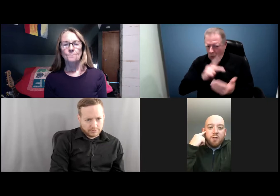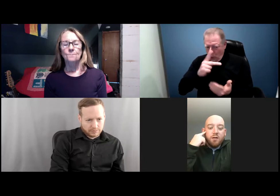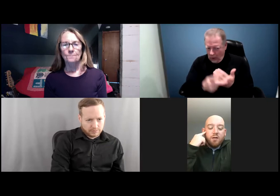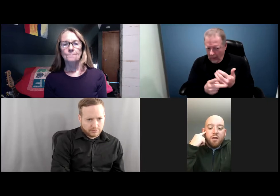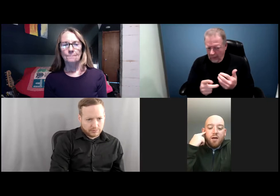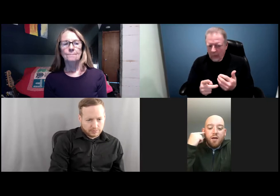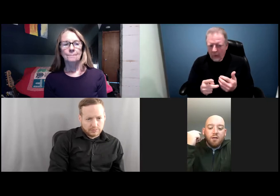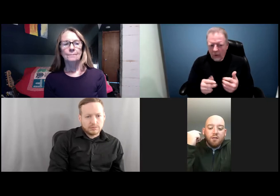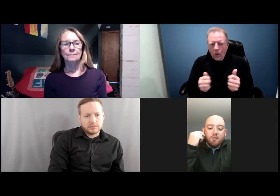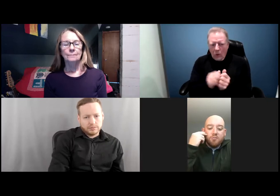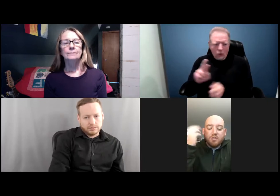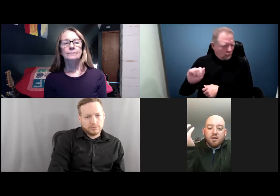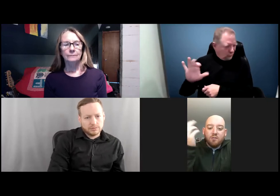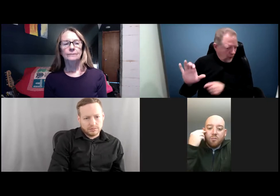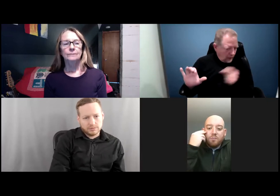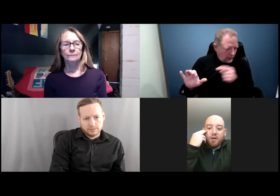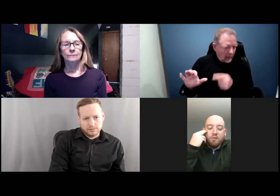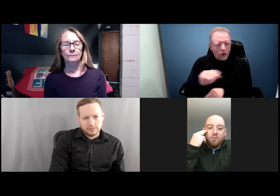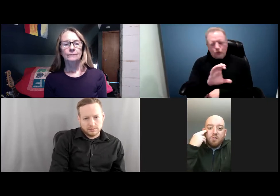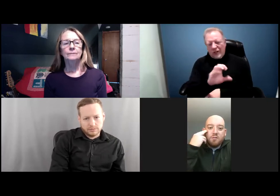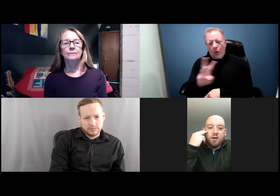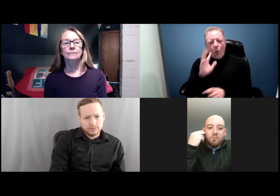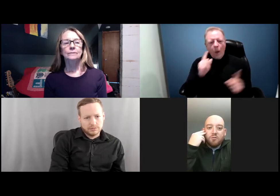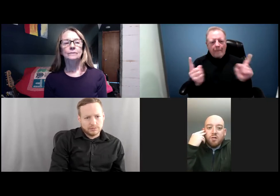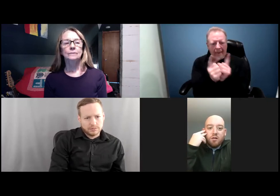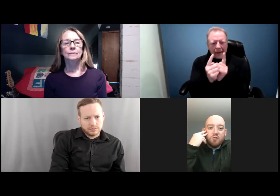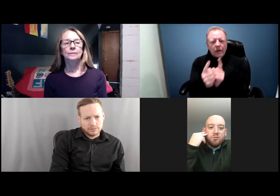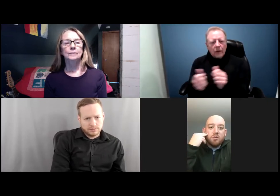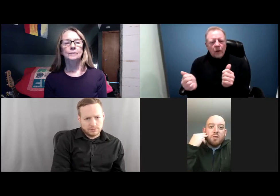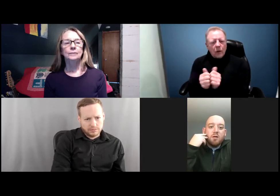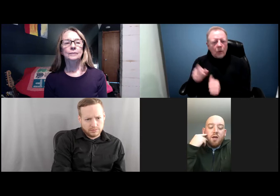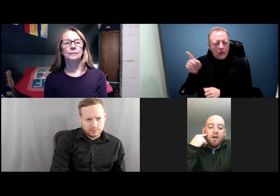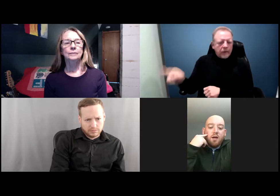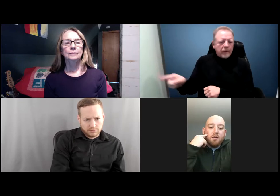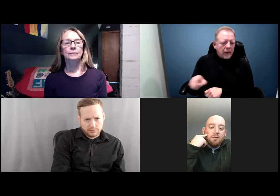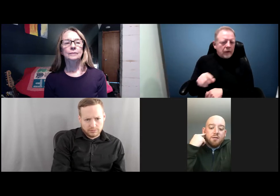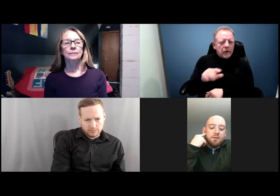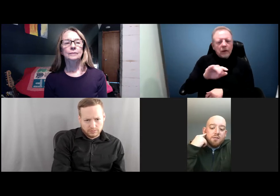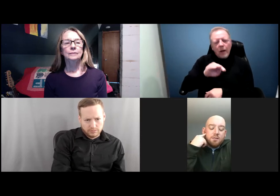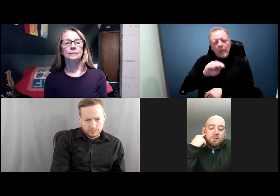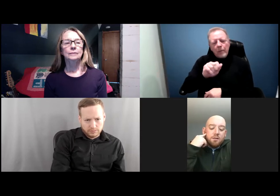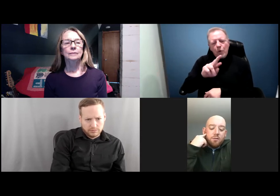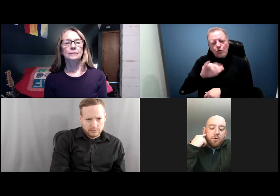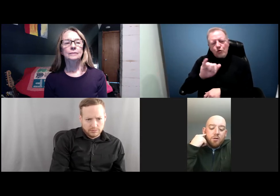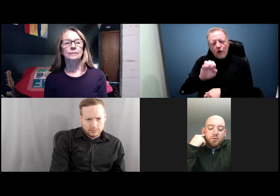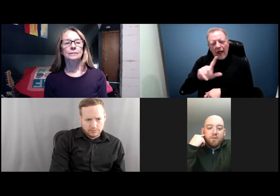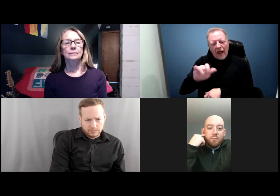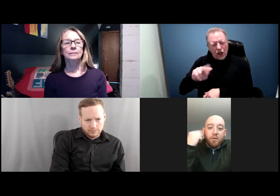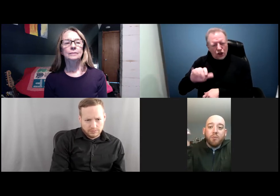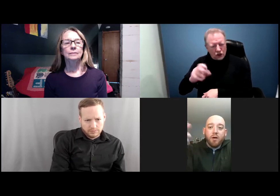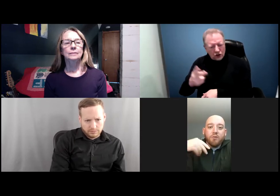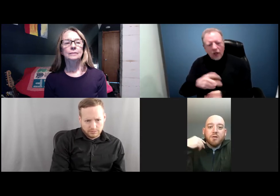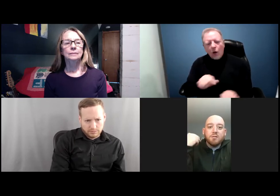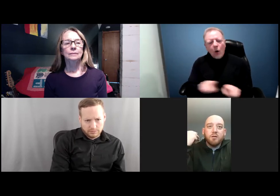Rick, and Christine will be meeting with Dr. Marie Lynch. And we also have some